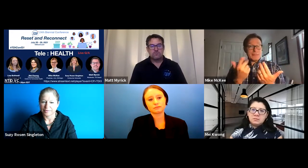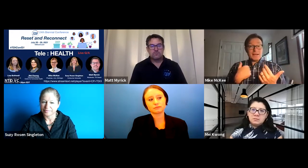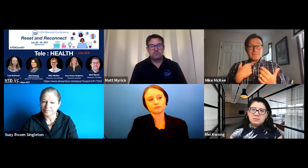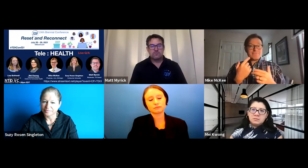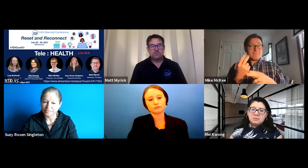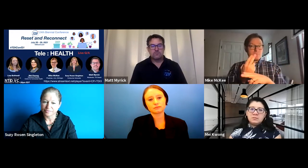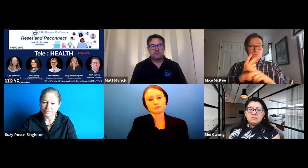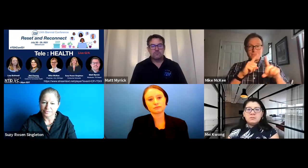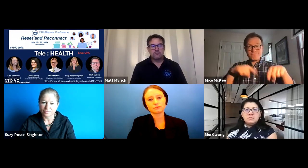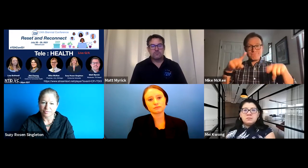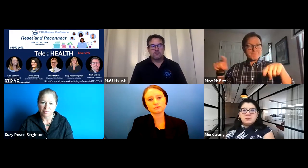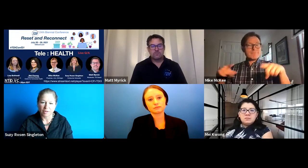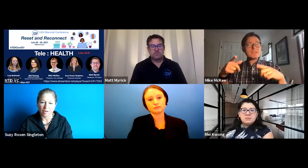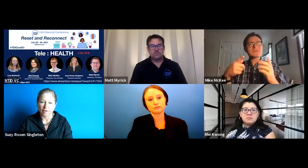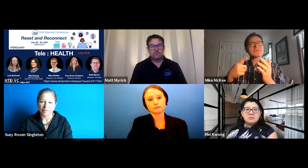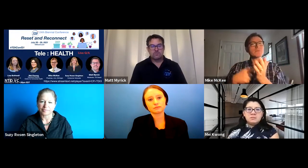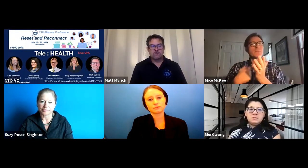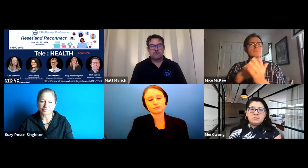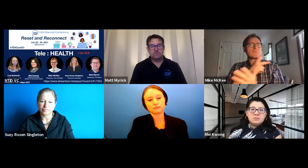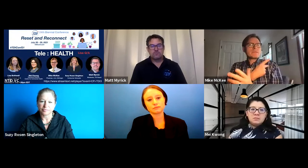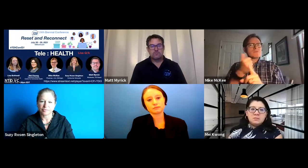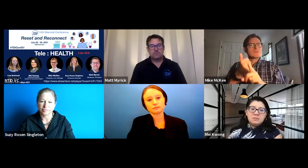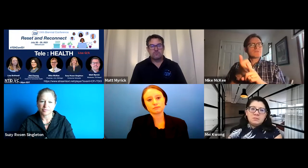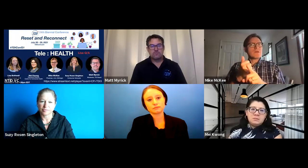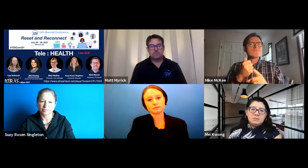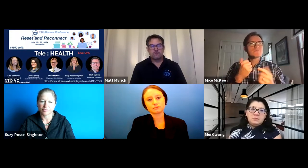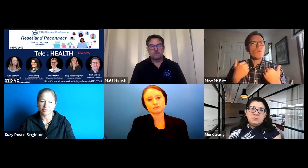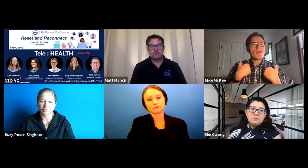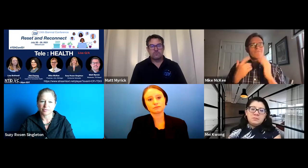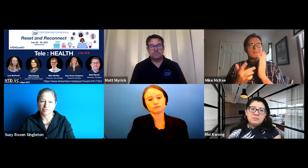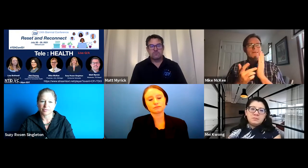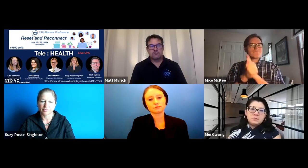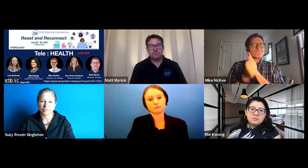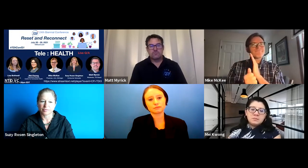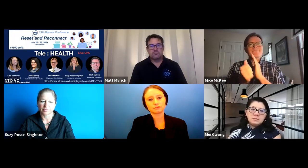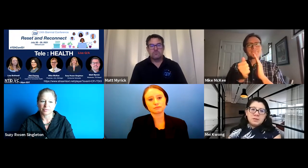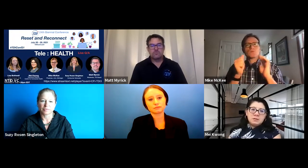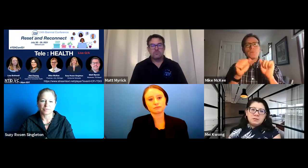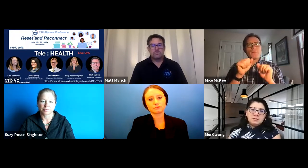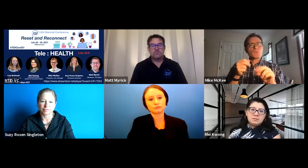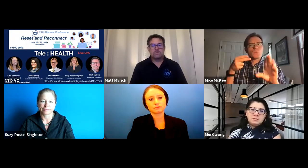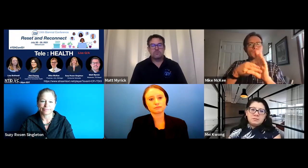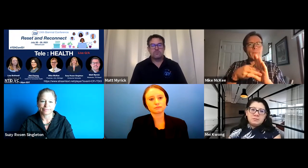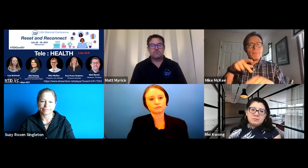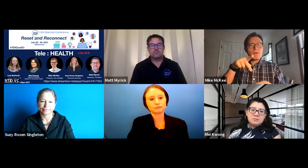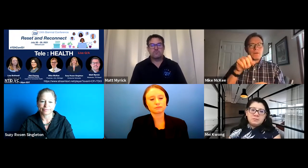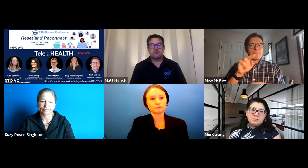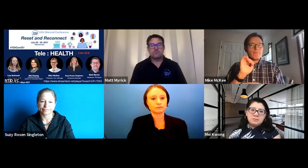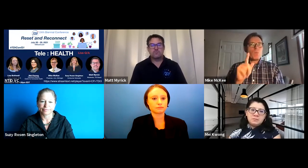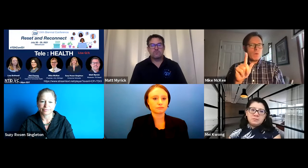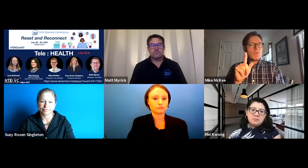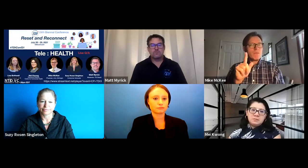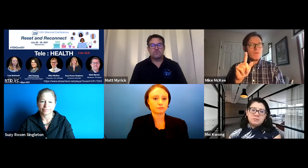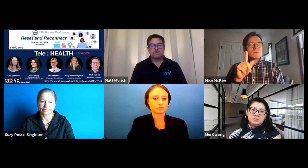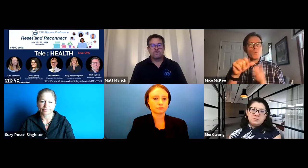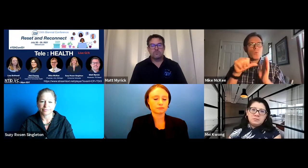different possibilities to connect with patients. And I've used a variety of approaches. Sometimes patients will be tech savvy. They